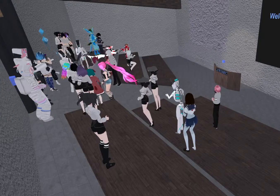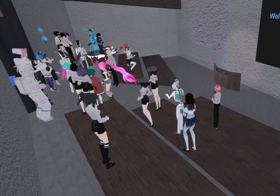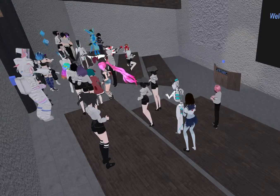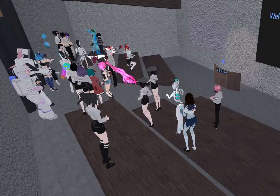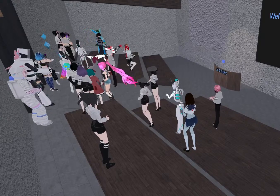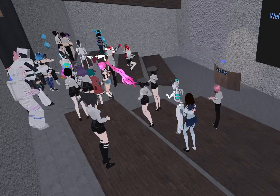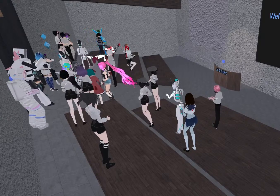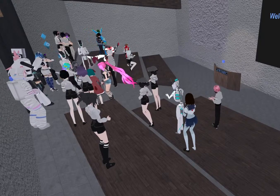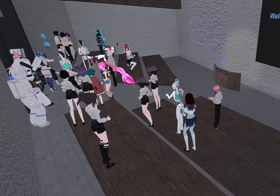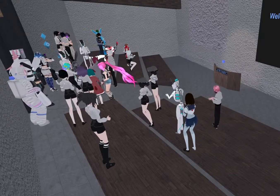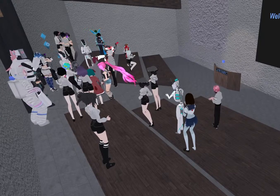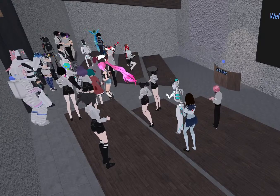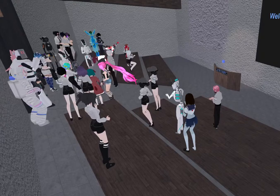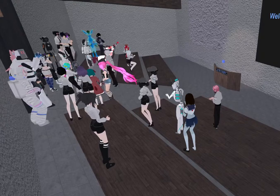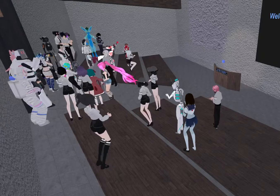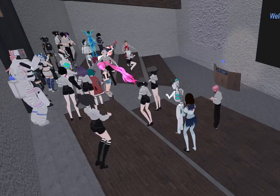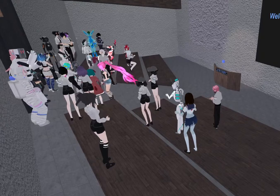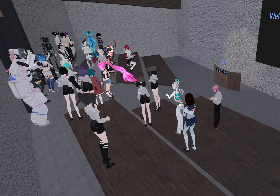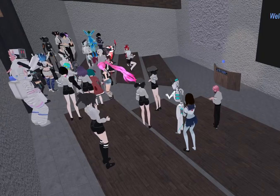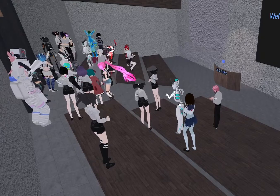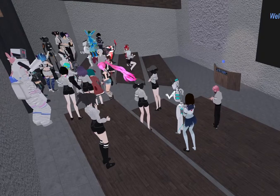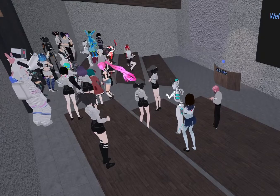bio?